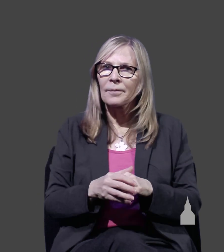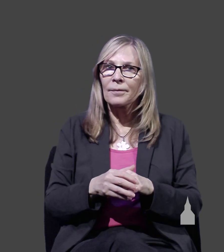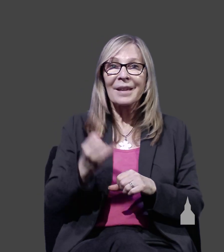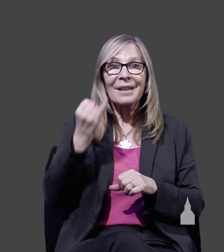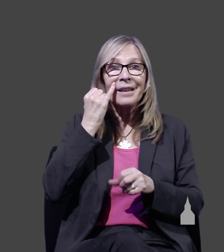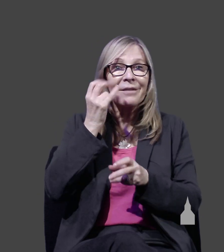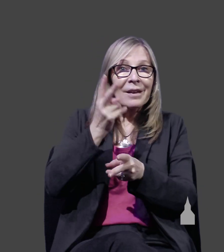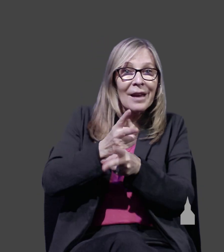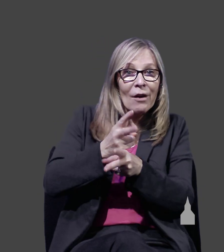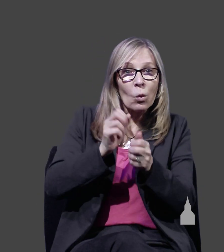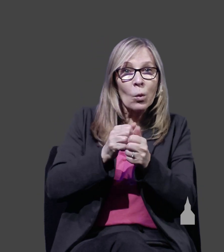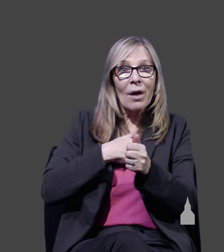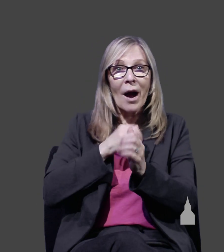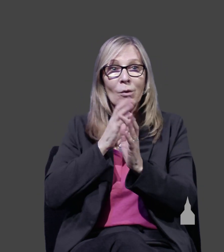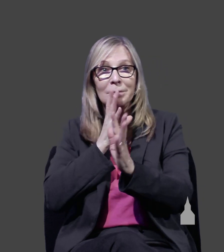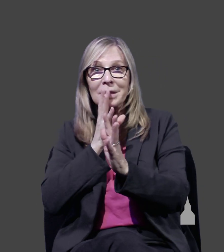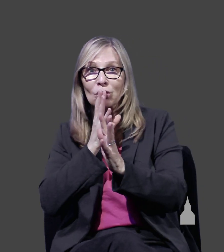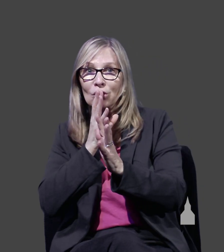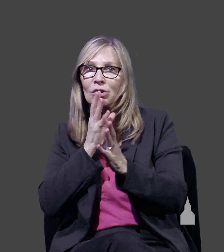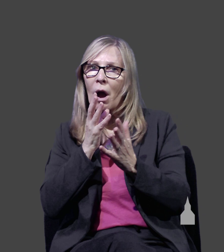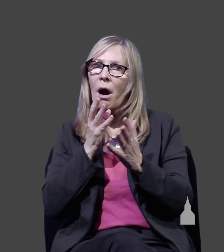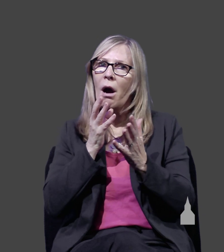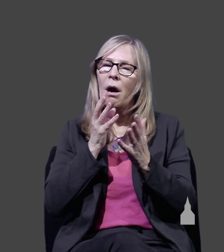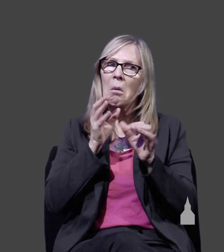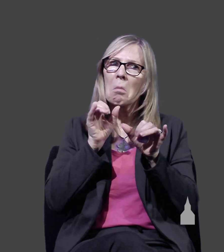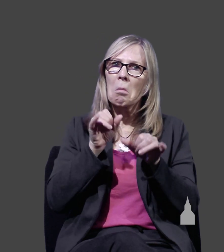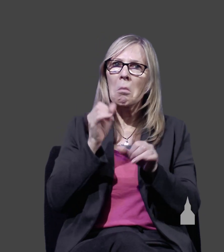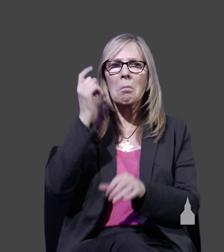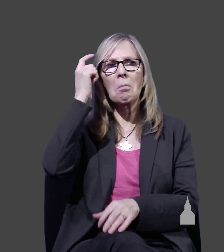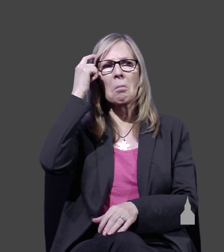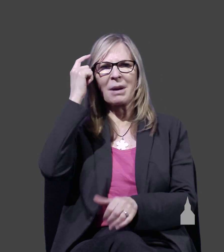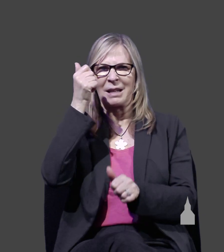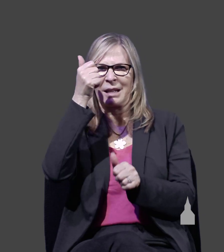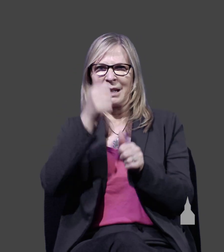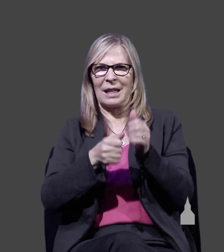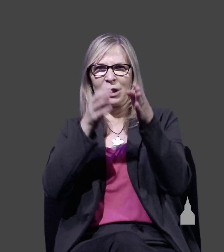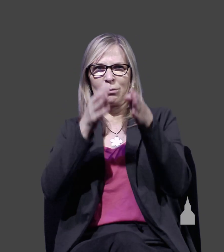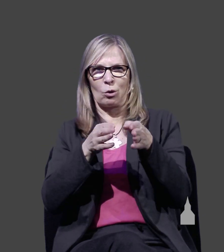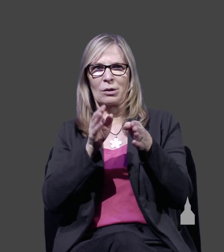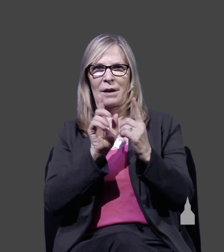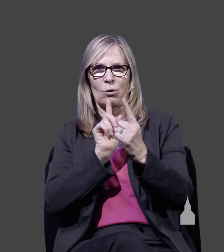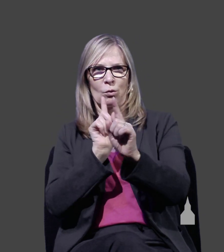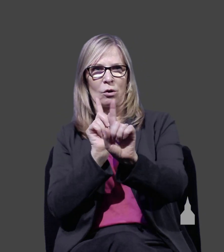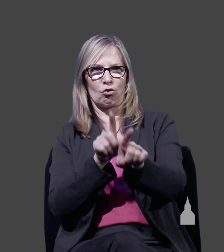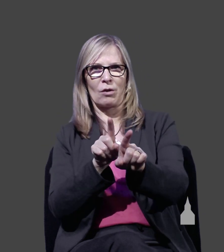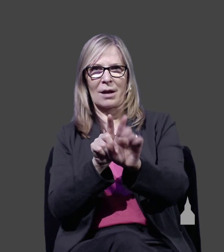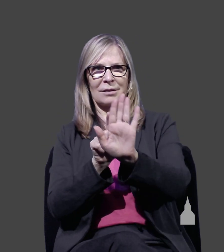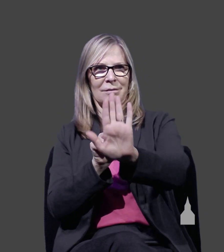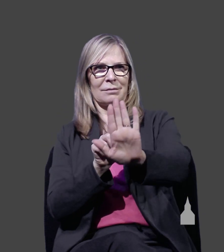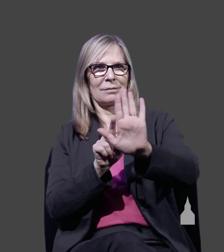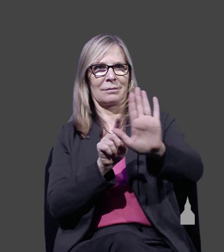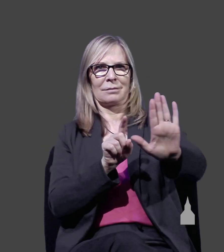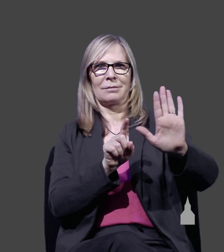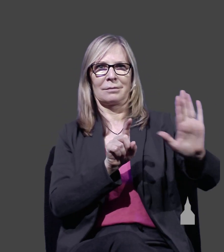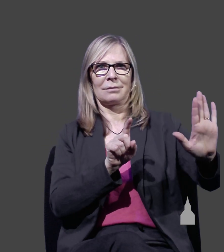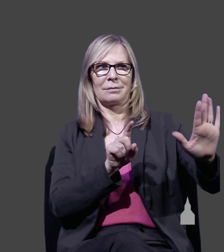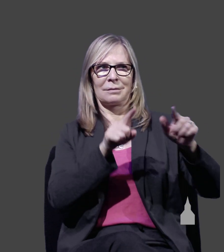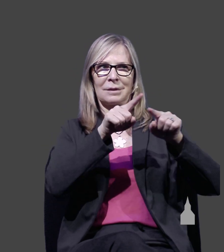And if we're careful with our speech, then we're more mindful that each person needs to be addressed as an individual and in their own